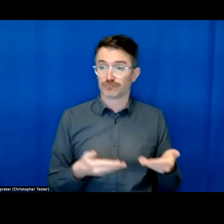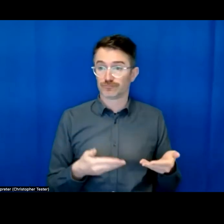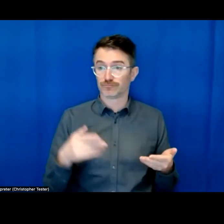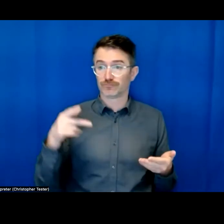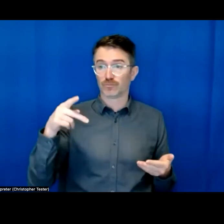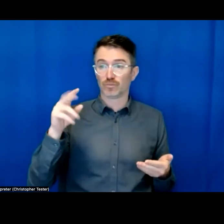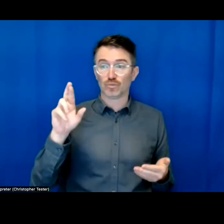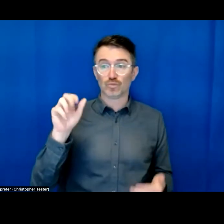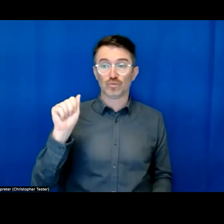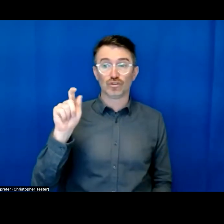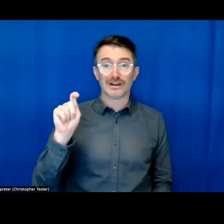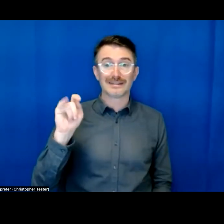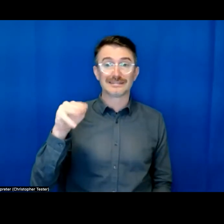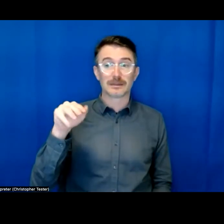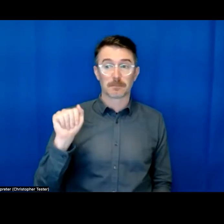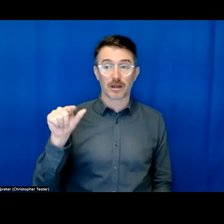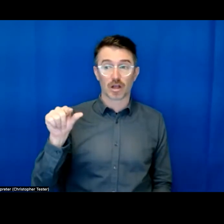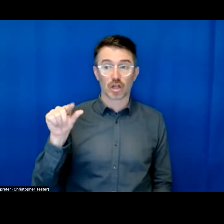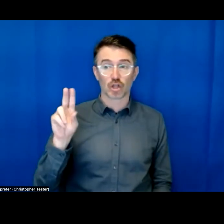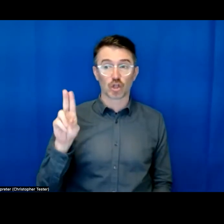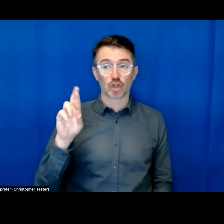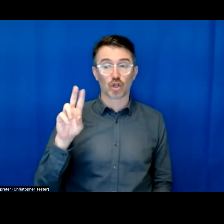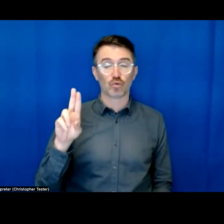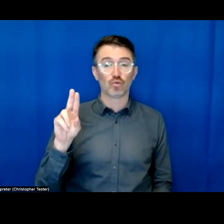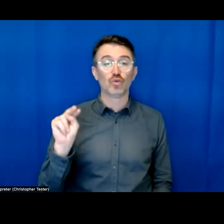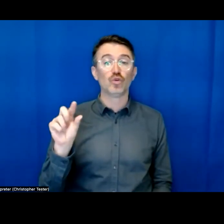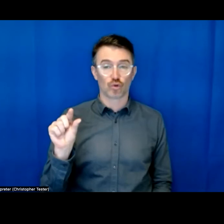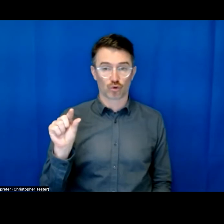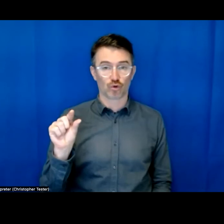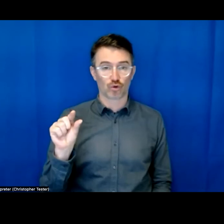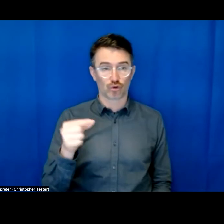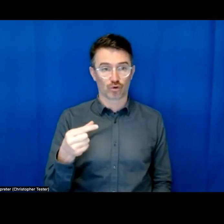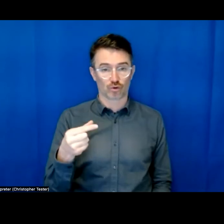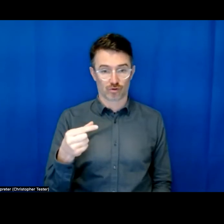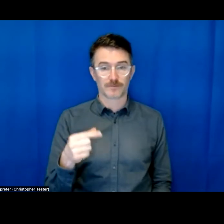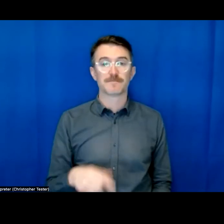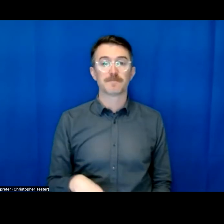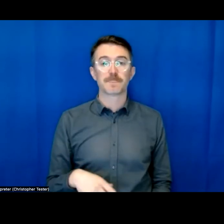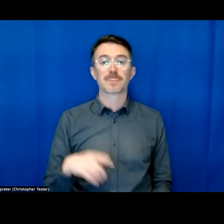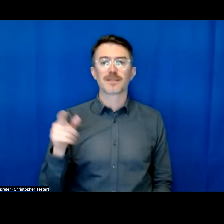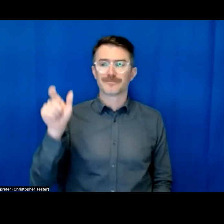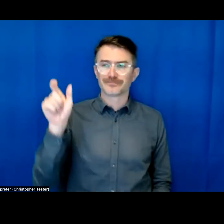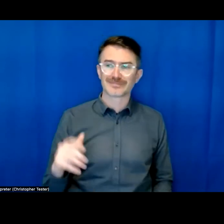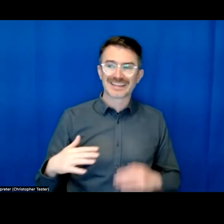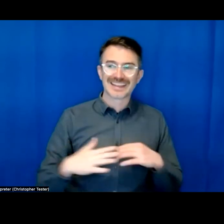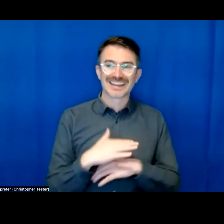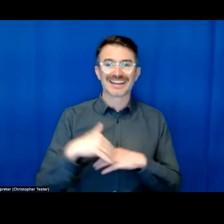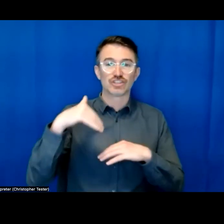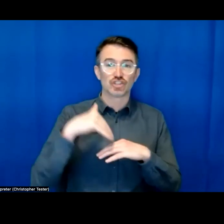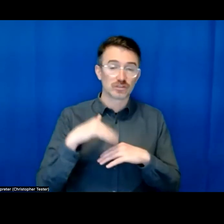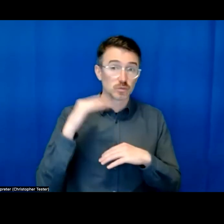worked on issues related to women, indigenous people, disability rights, and has been remarkable in